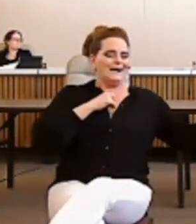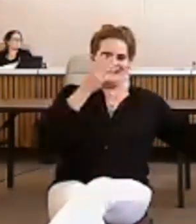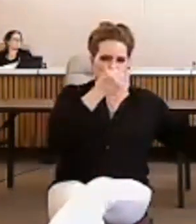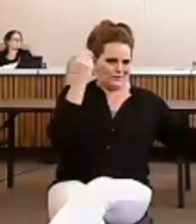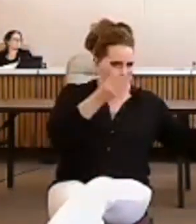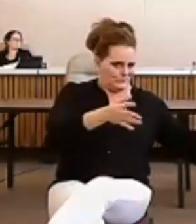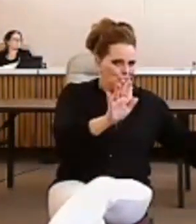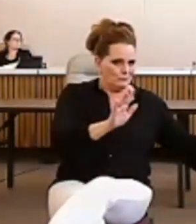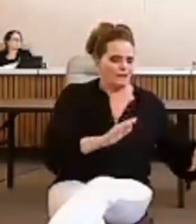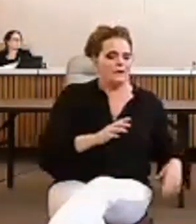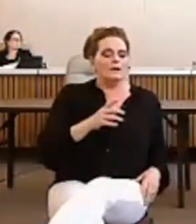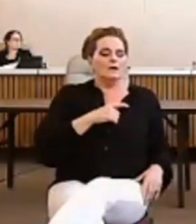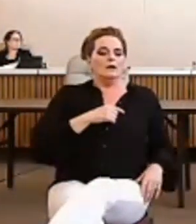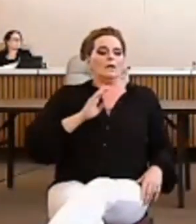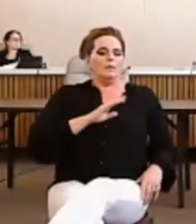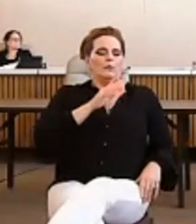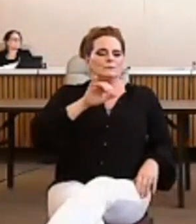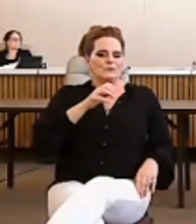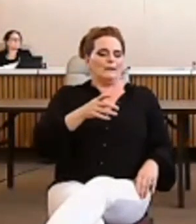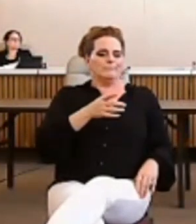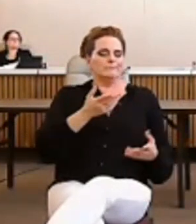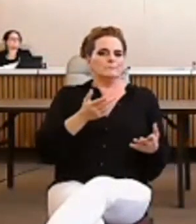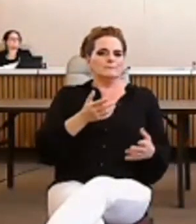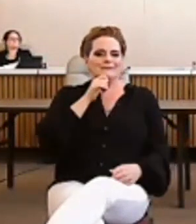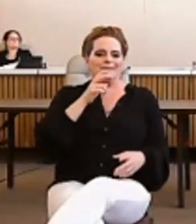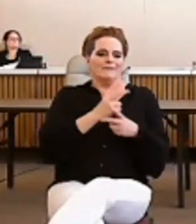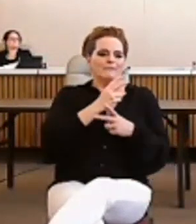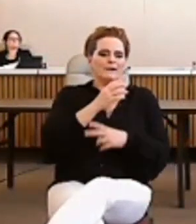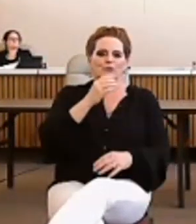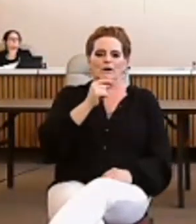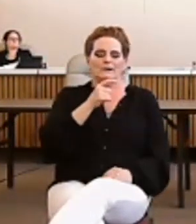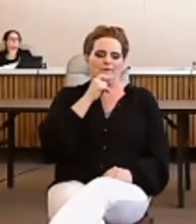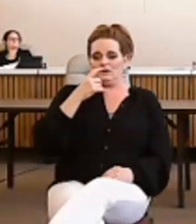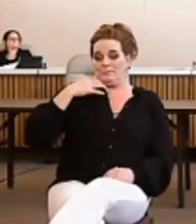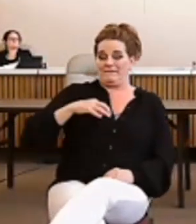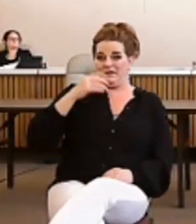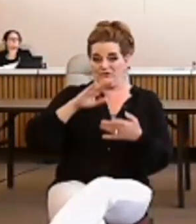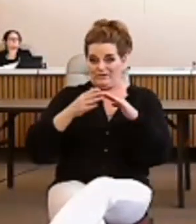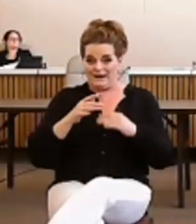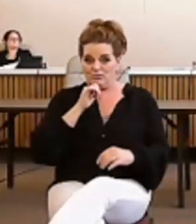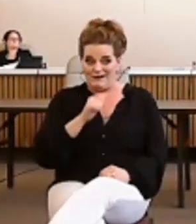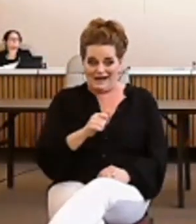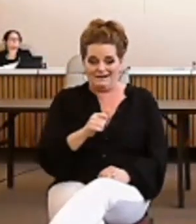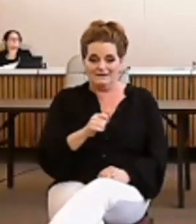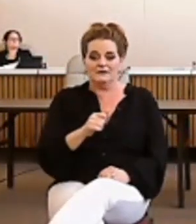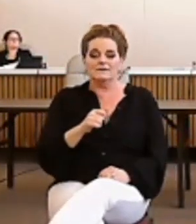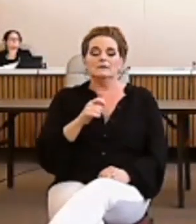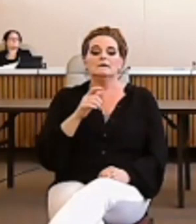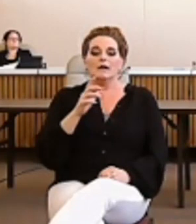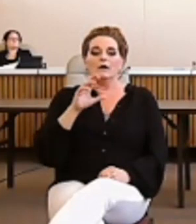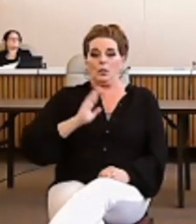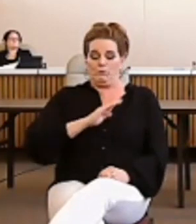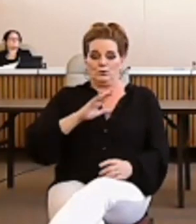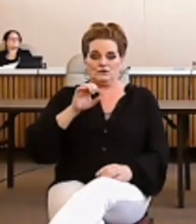you answer that question. The board's job isn't to figure out whether there's a benefit to the town in a land use proposal. The board's job